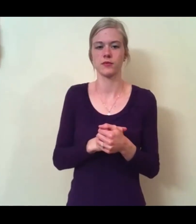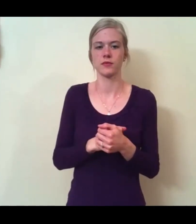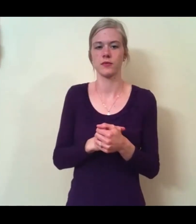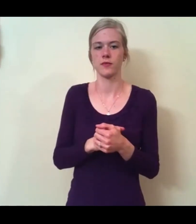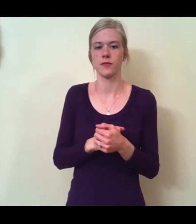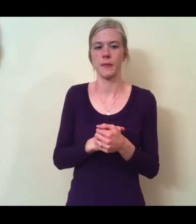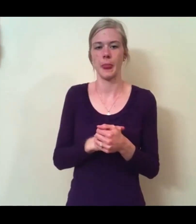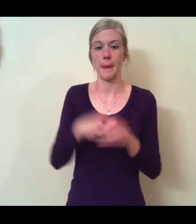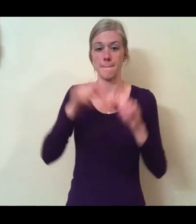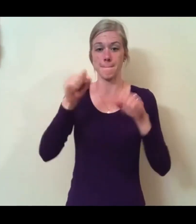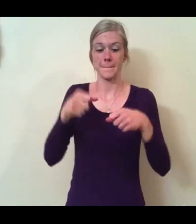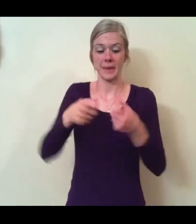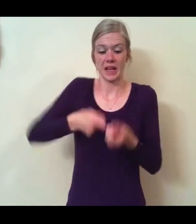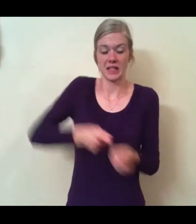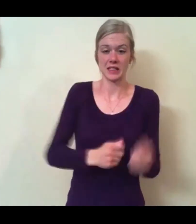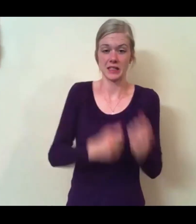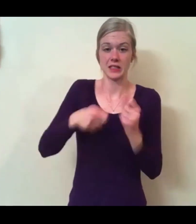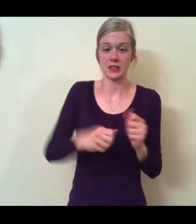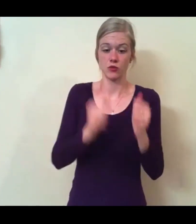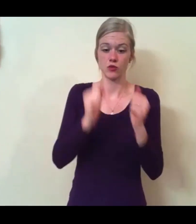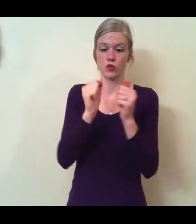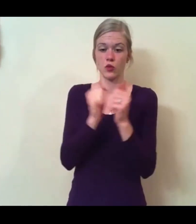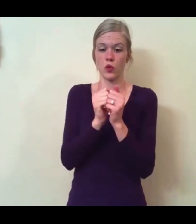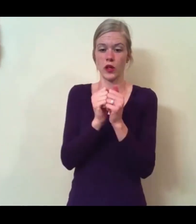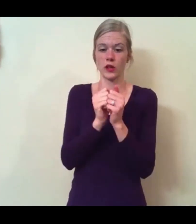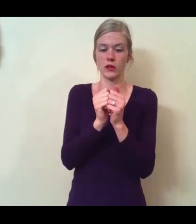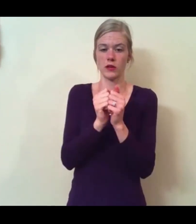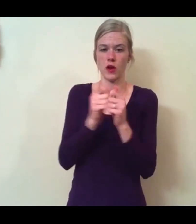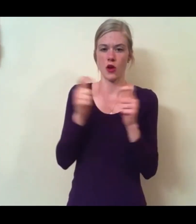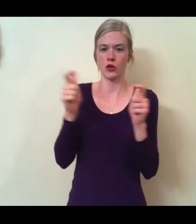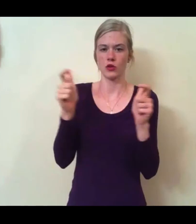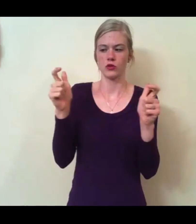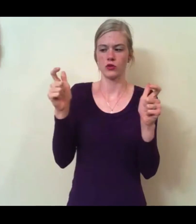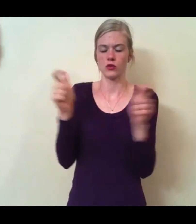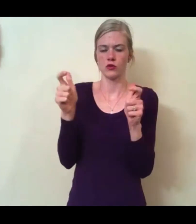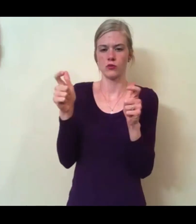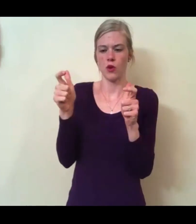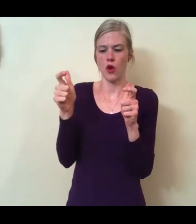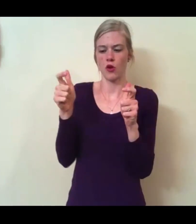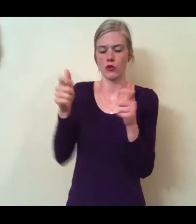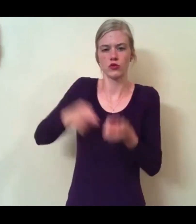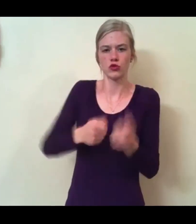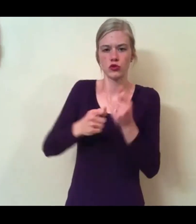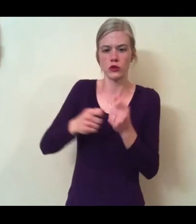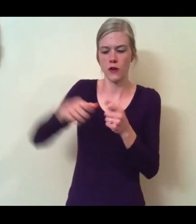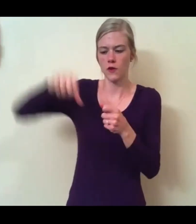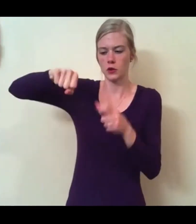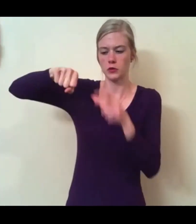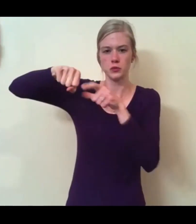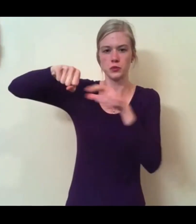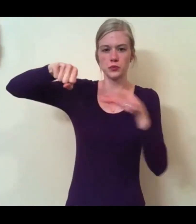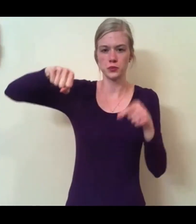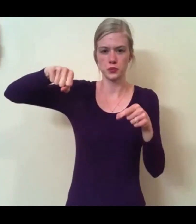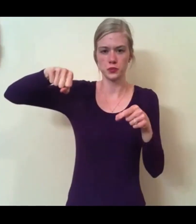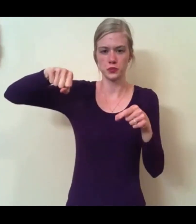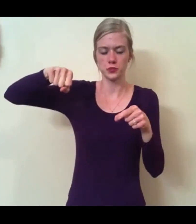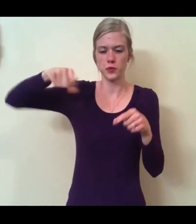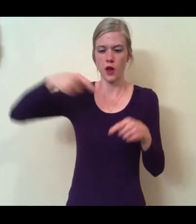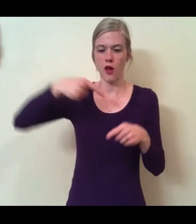a trowel or with a bulb planting device. Now there's a device on the market which I like very